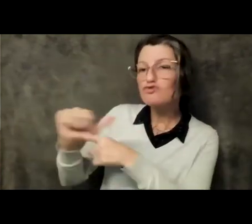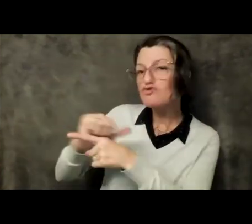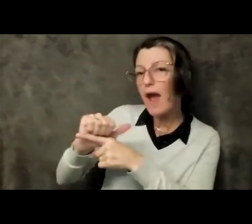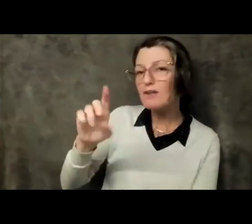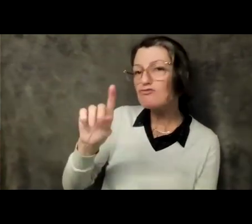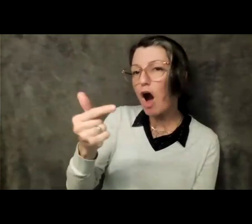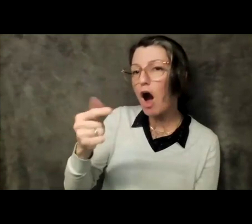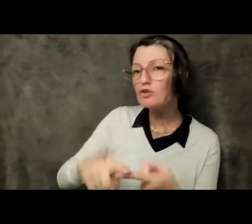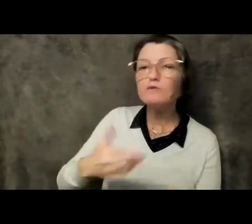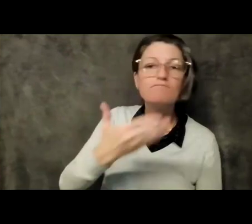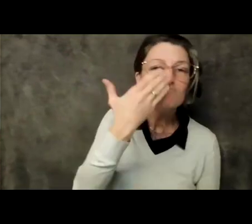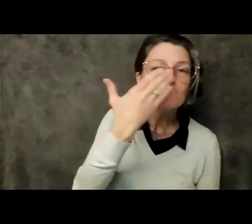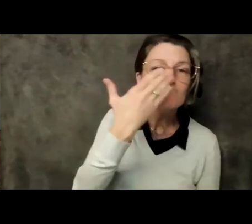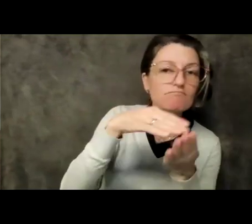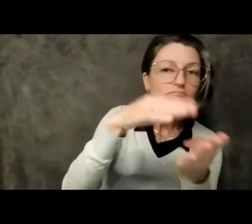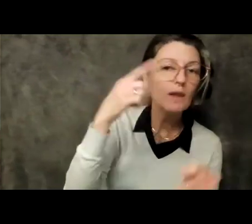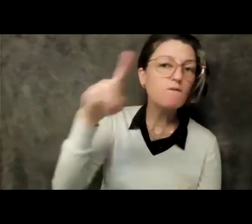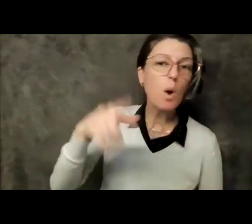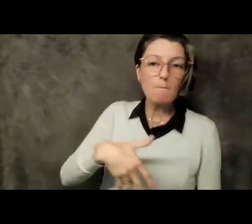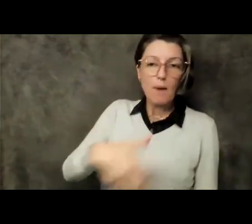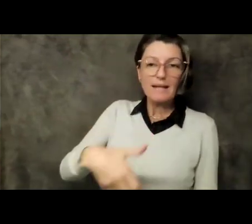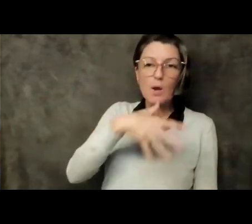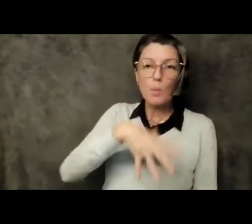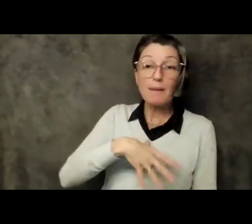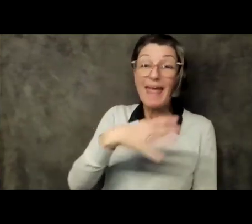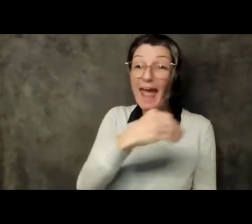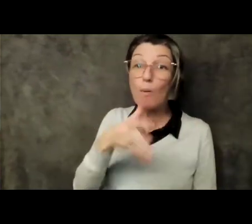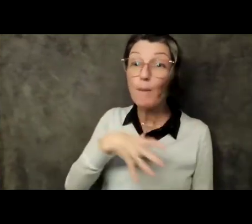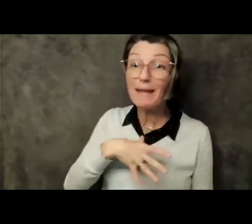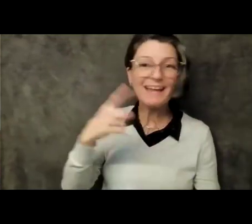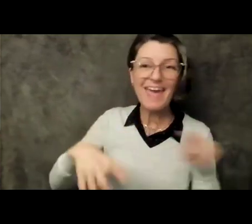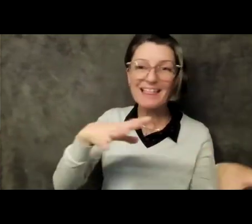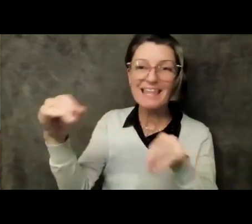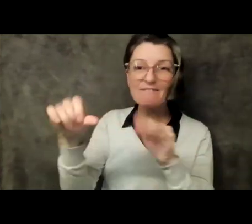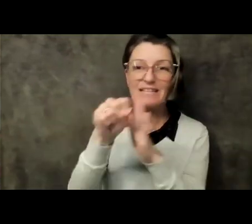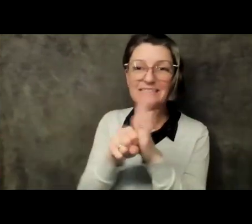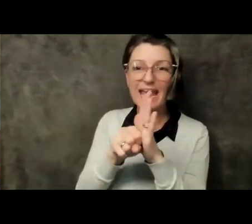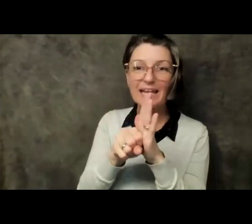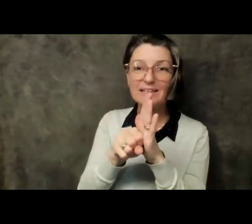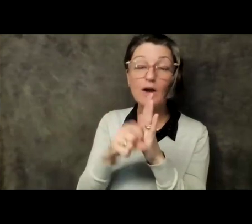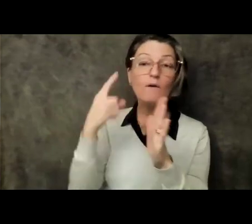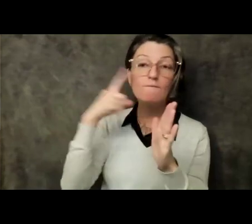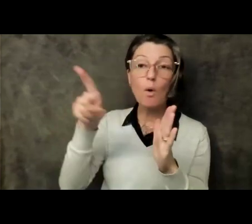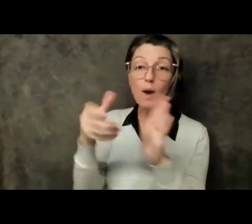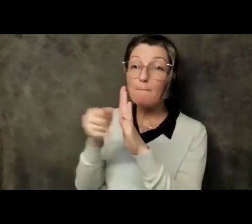prevent women from crossing state lines. And now, as I change into my third MacGyvered